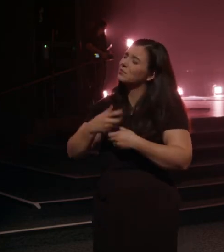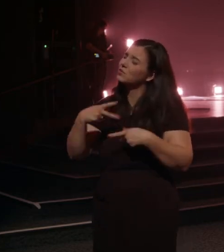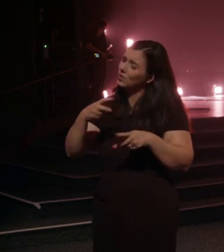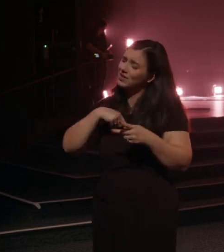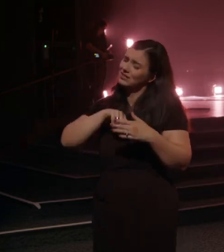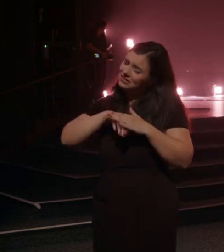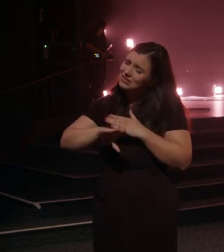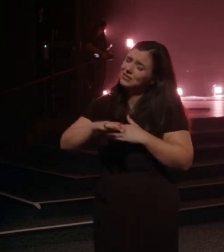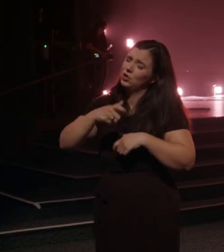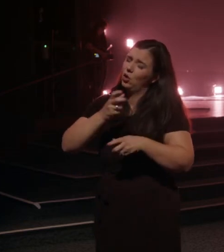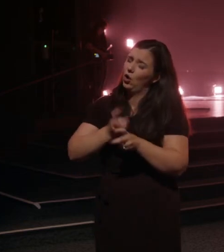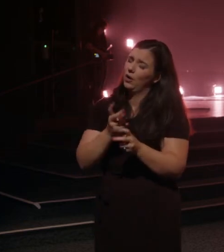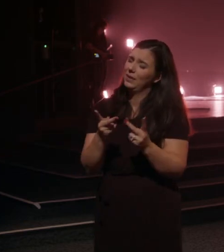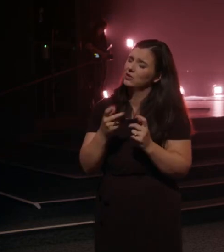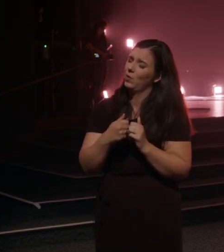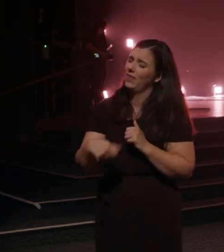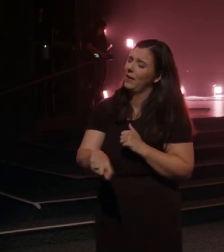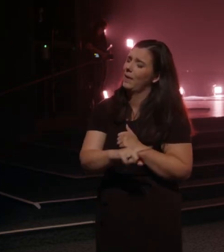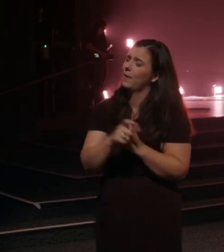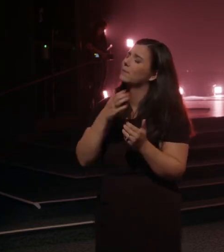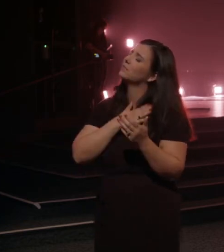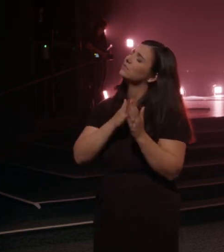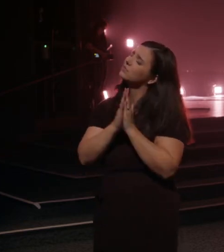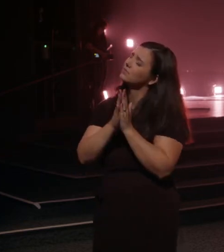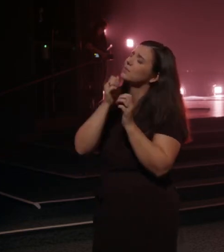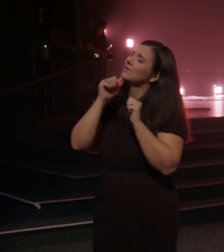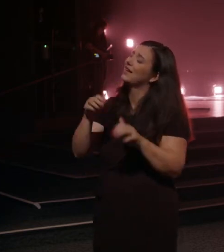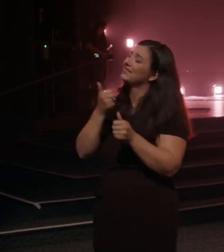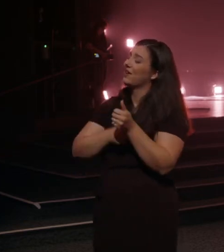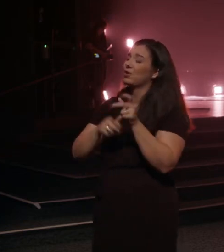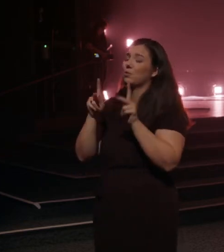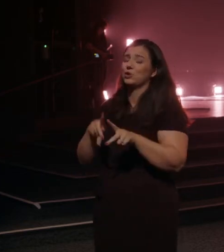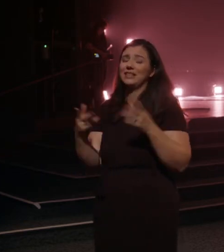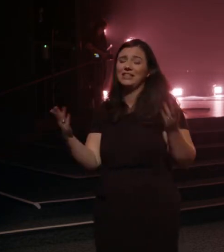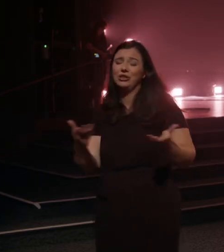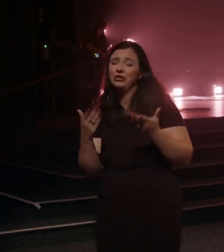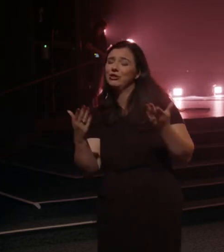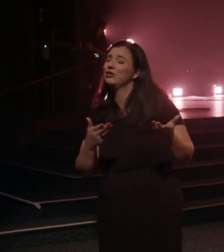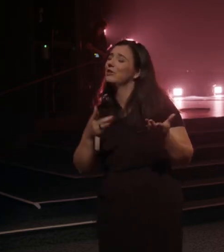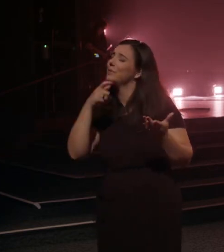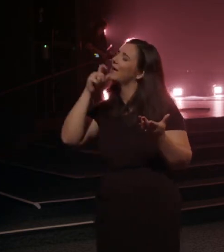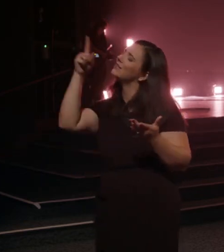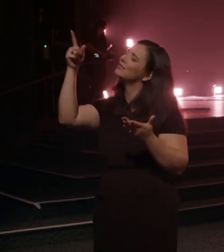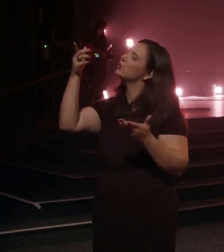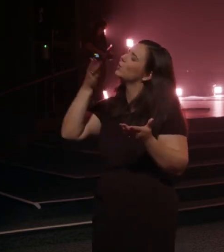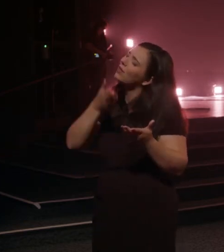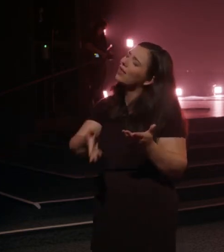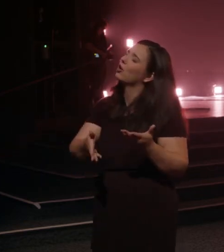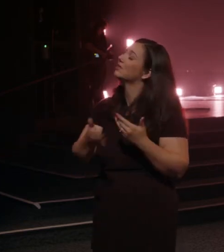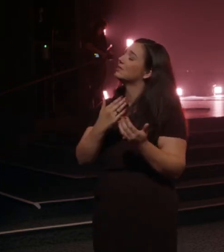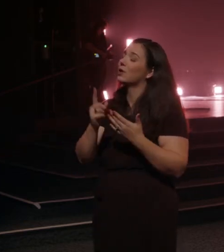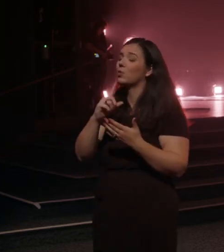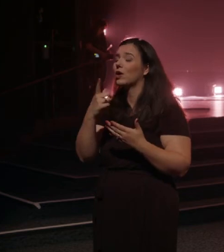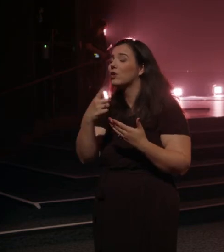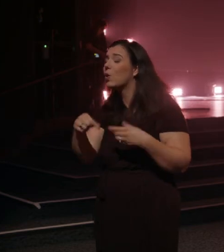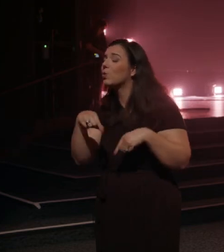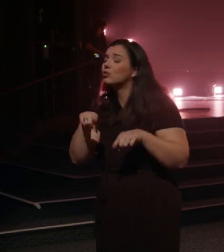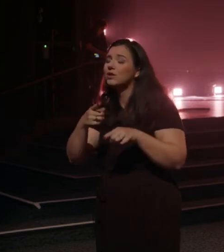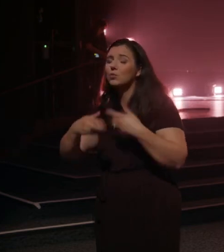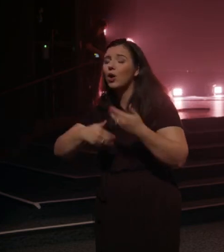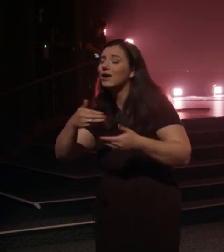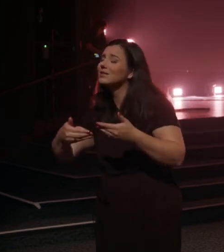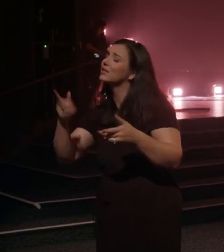the hard place with them. I pray you would bless each and every individual here, Father God, because you are present no matter where they are in this